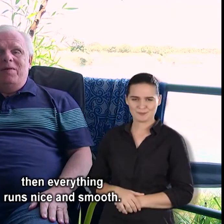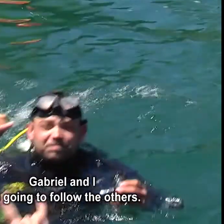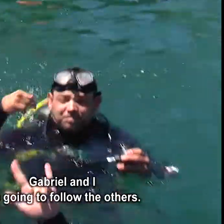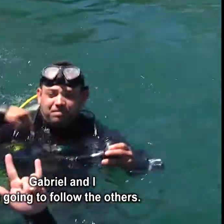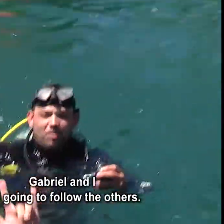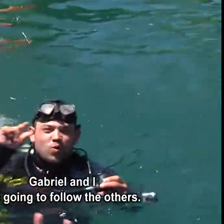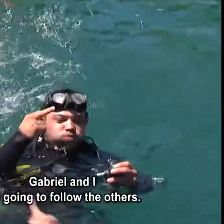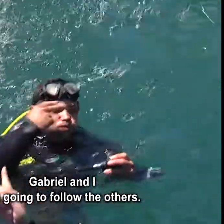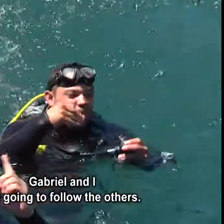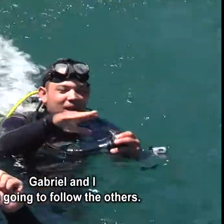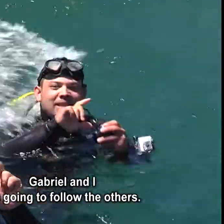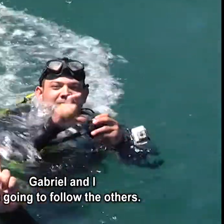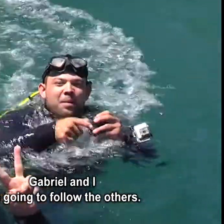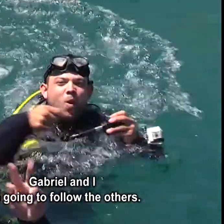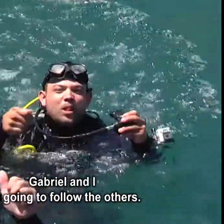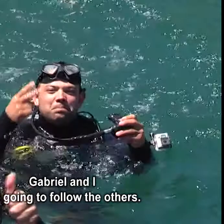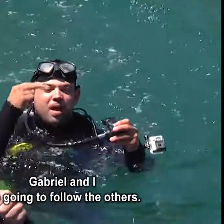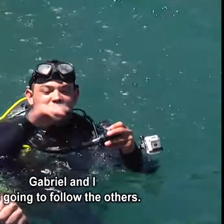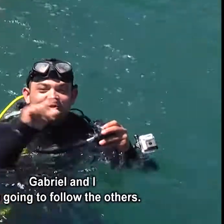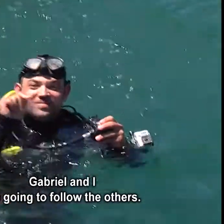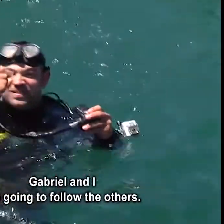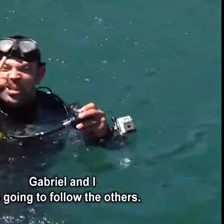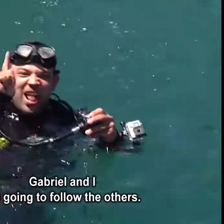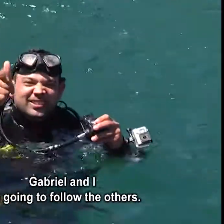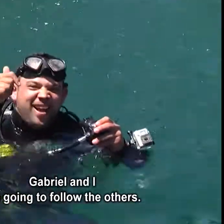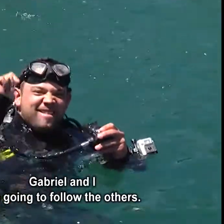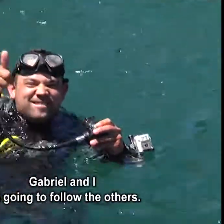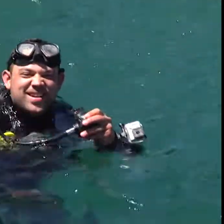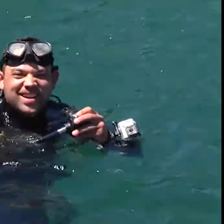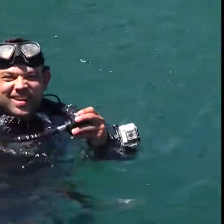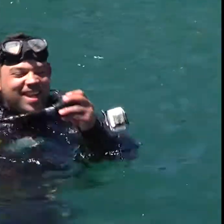smooth. Gabriel and I are going to follow the others.